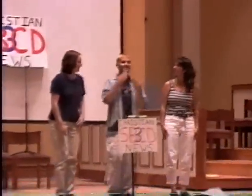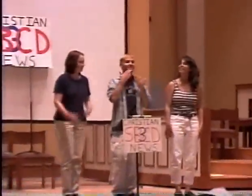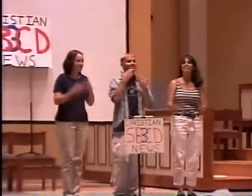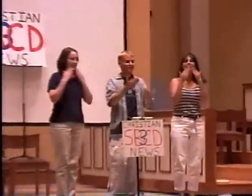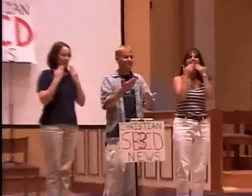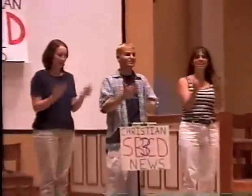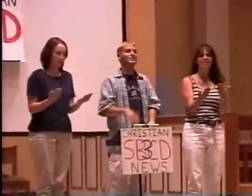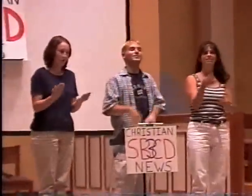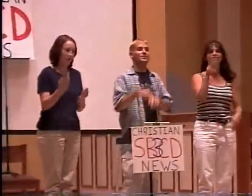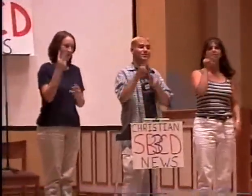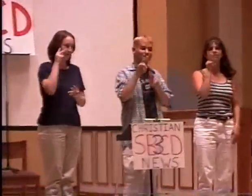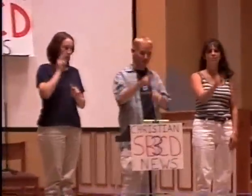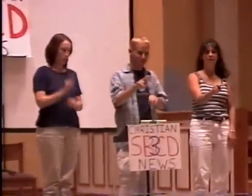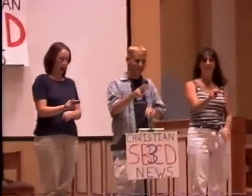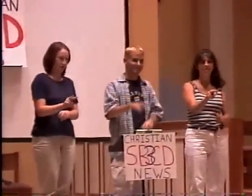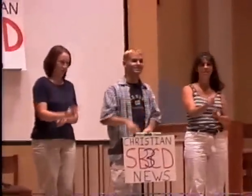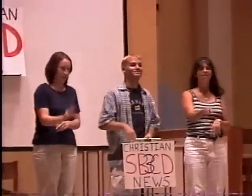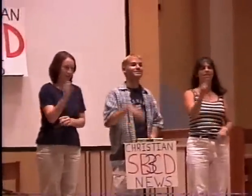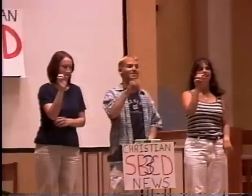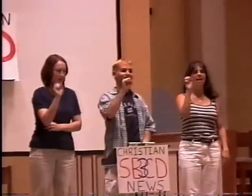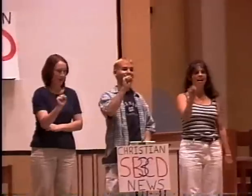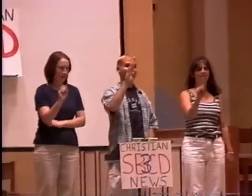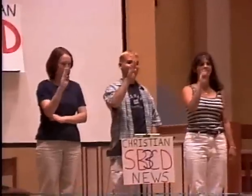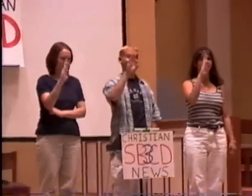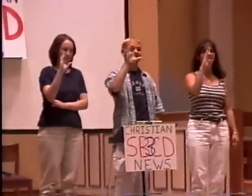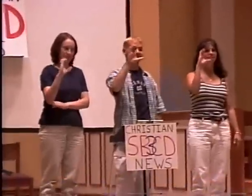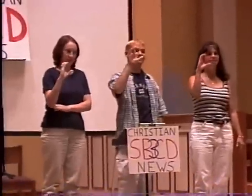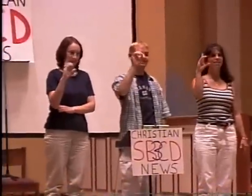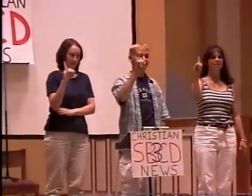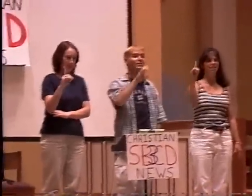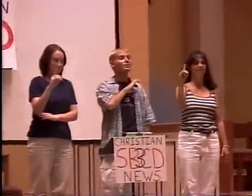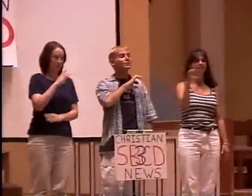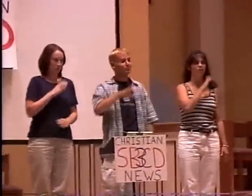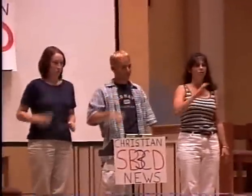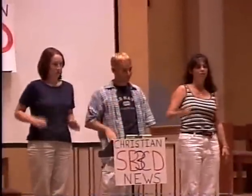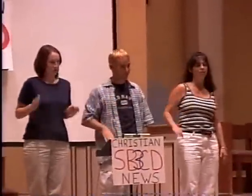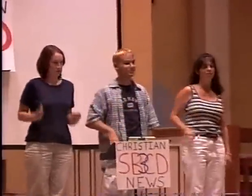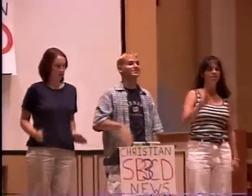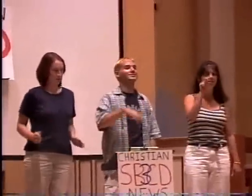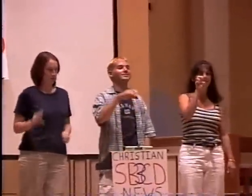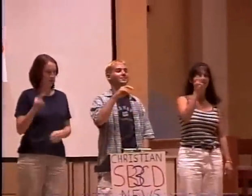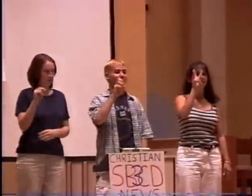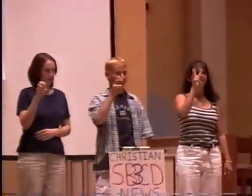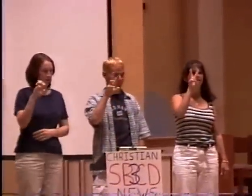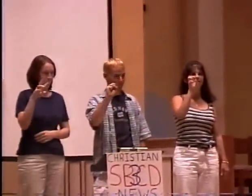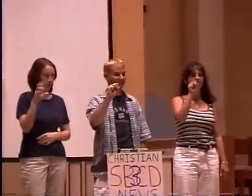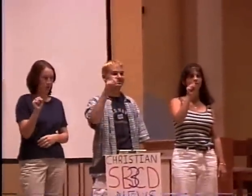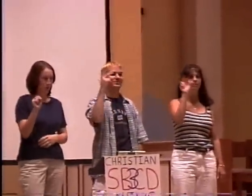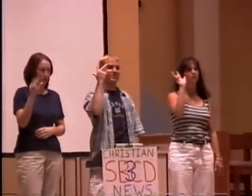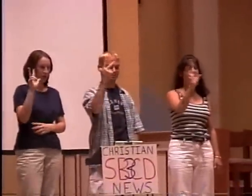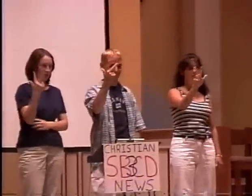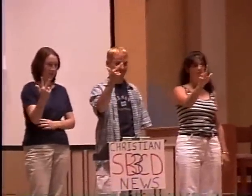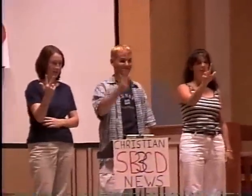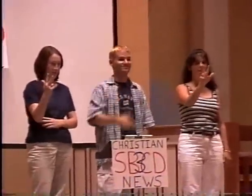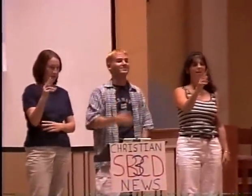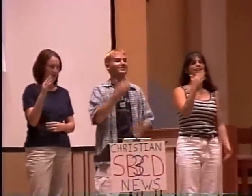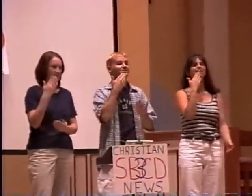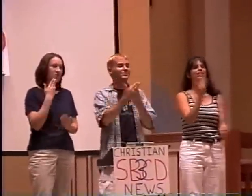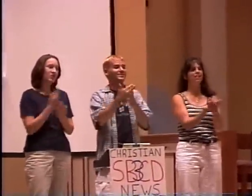Thank you for watching SBCD Christian News, Channel 3.